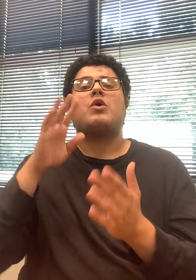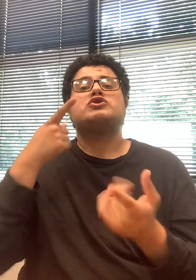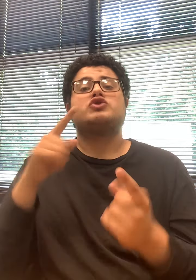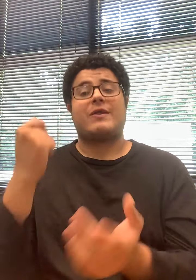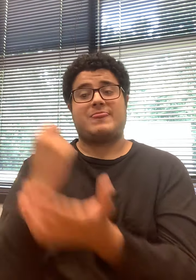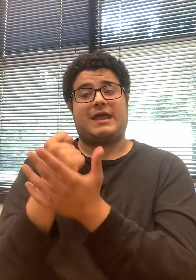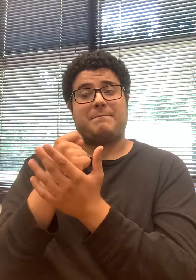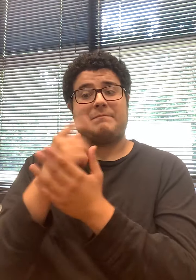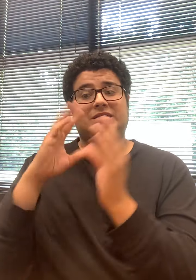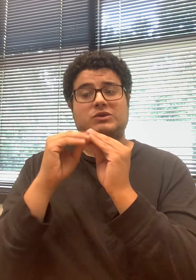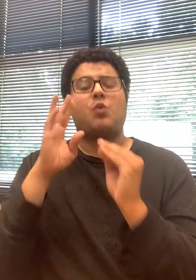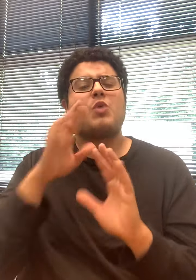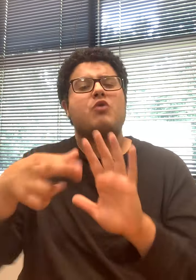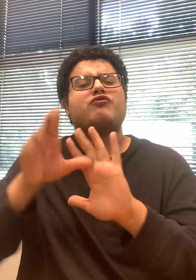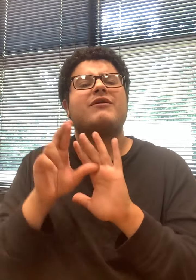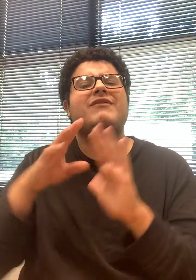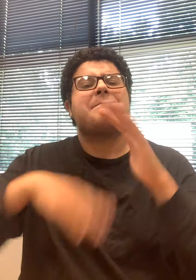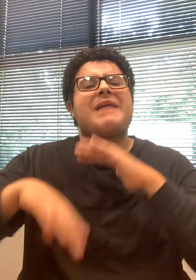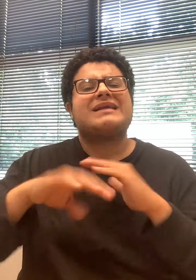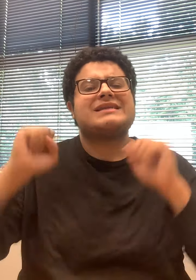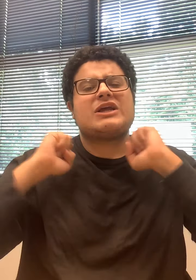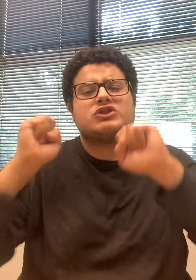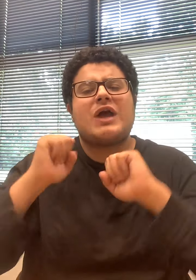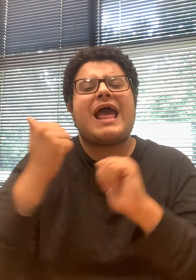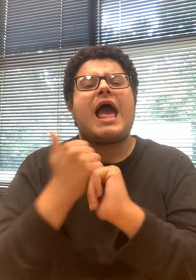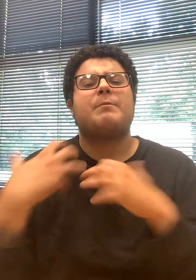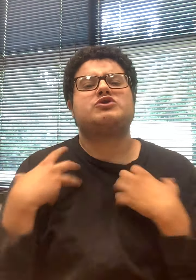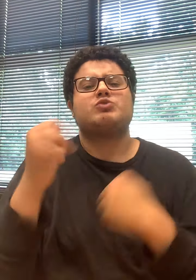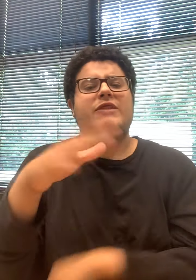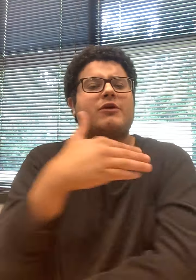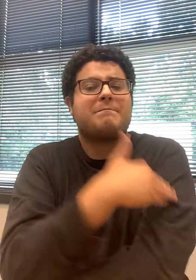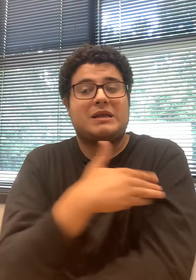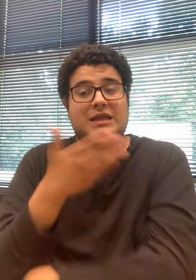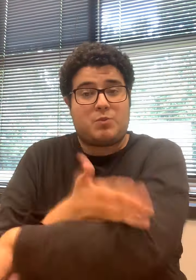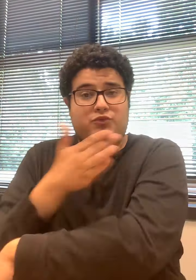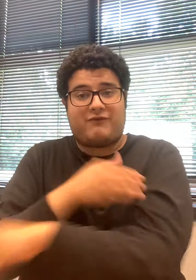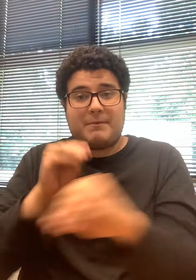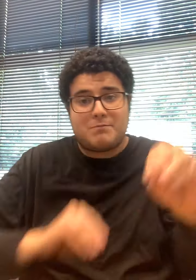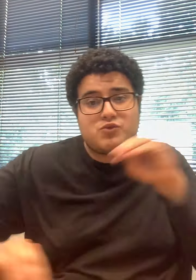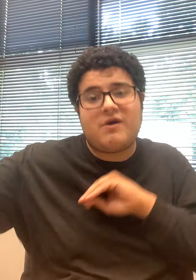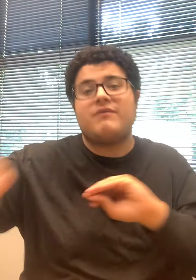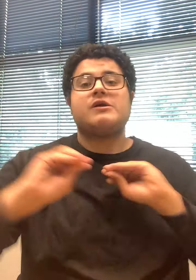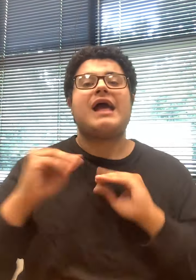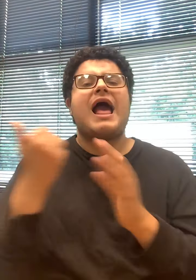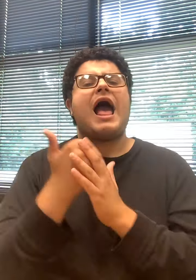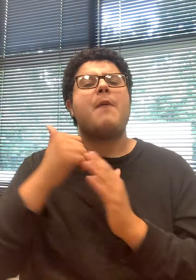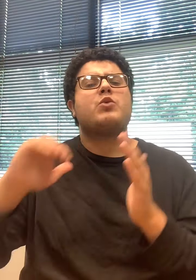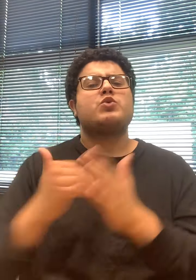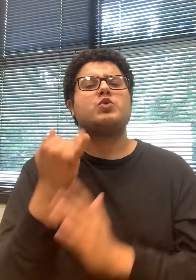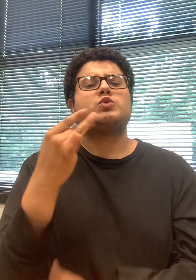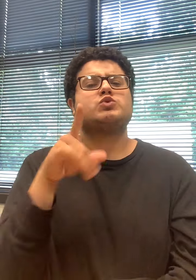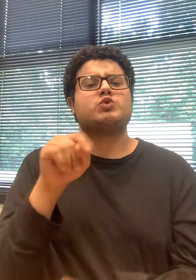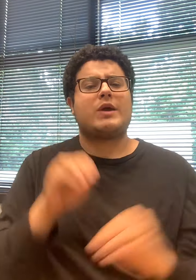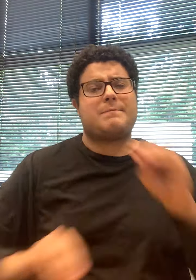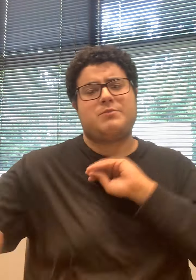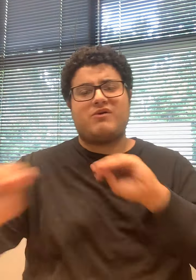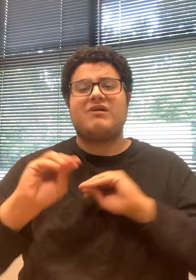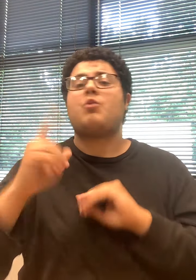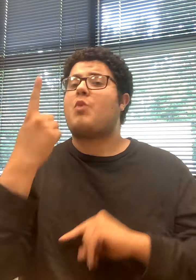some basic exercises that help strengthen your muscles, improve circulation, and get your new joint moving. One of our main goals is